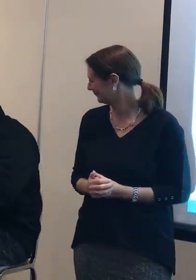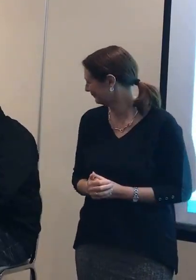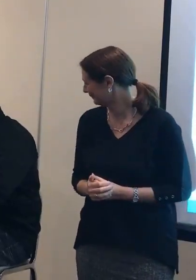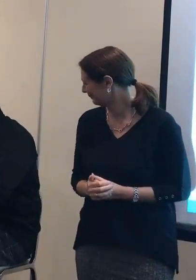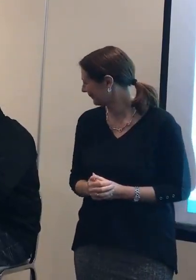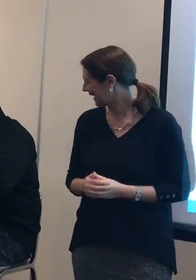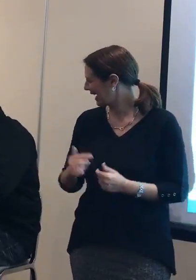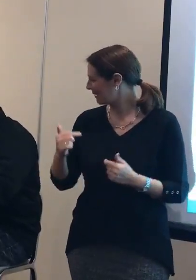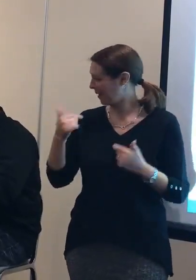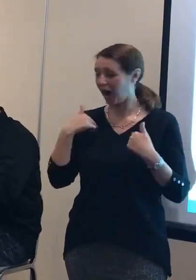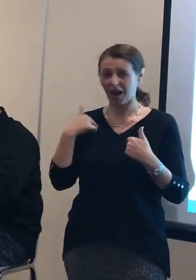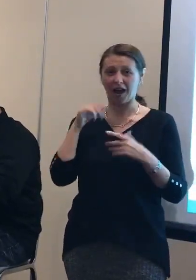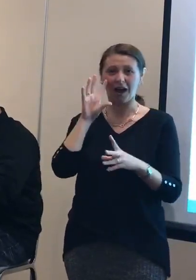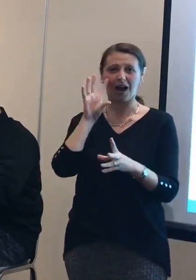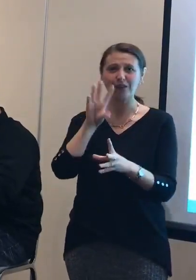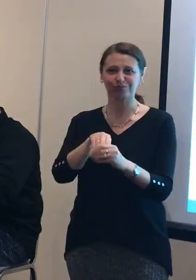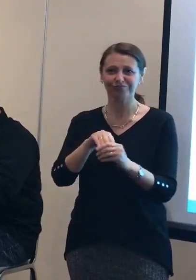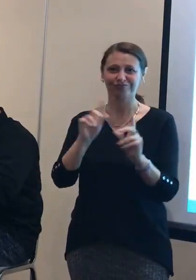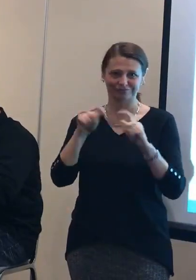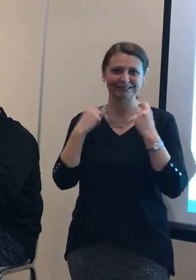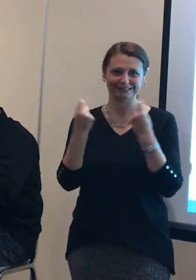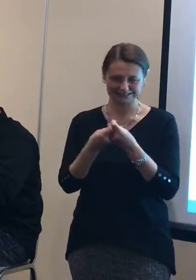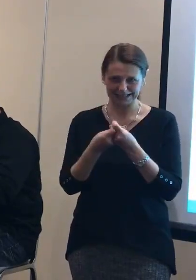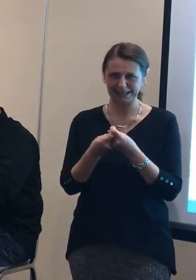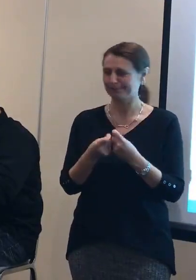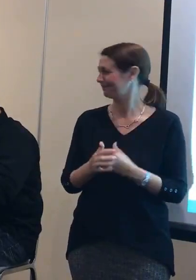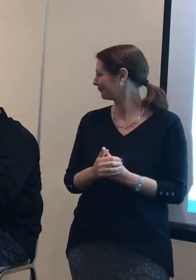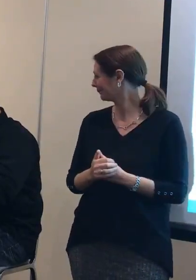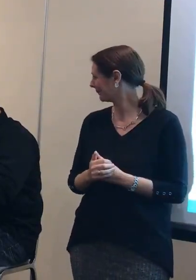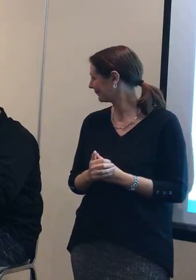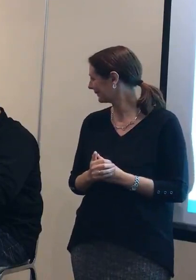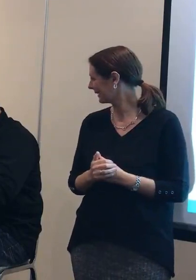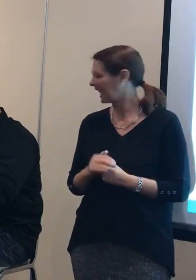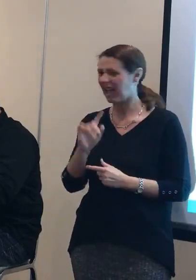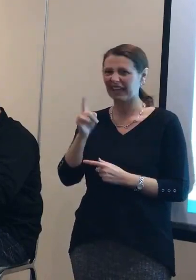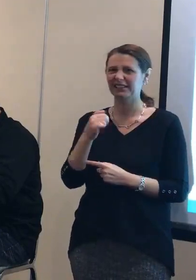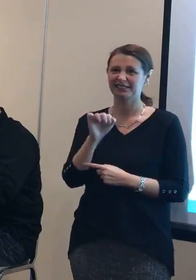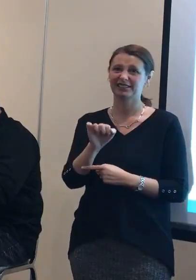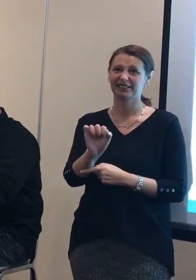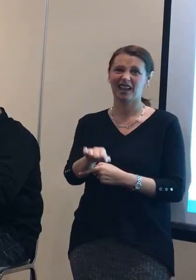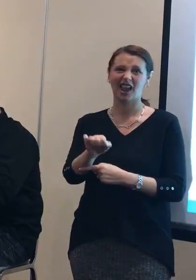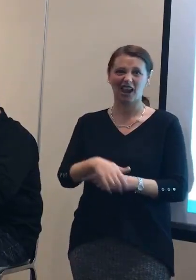but I'm joined of that team, and it's,